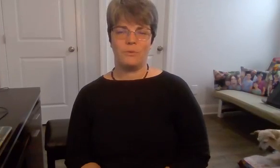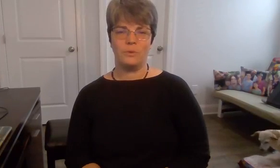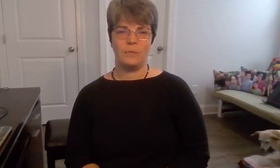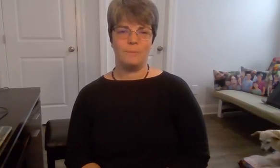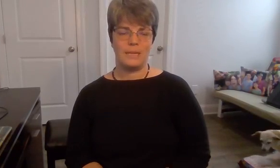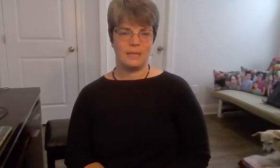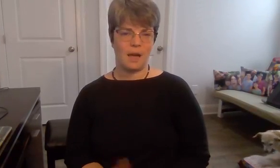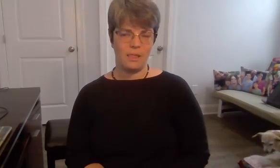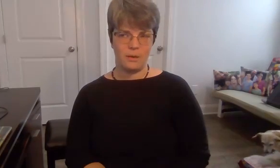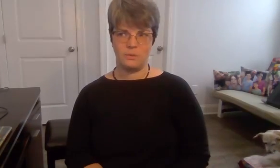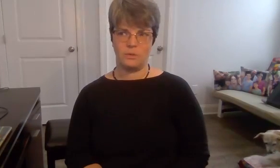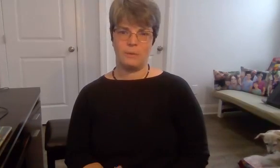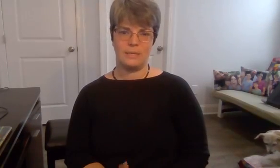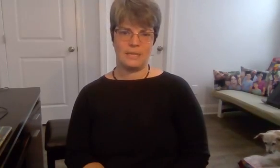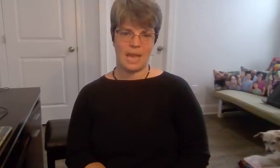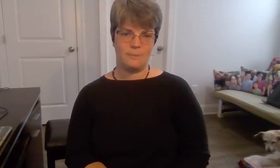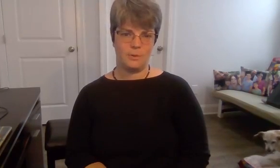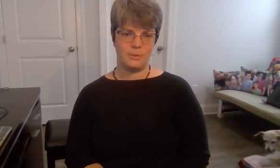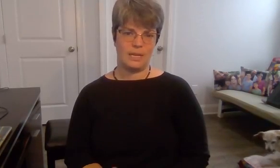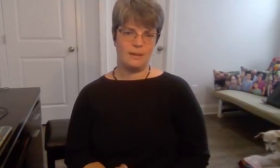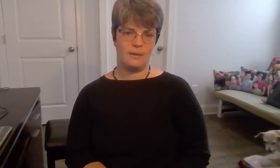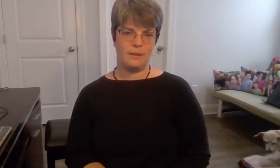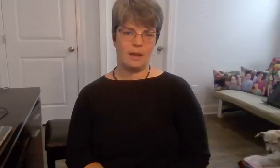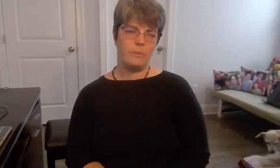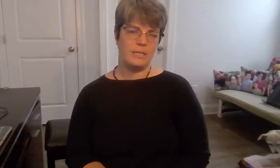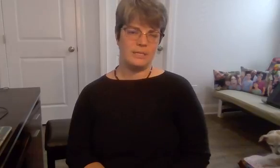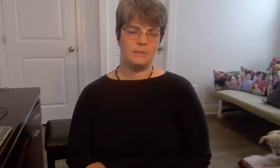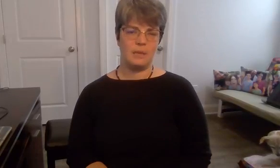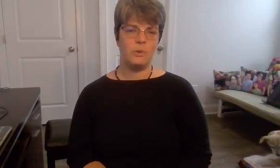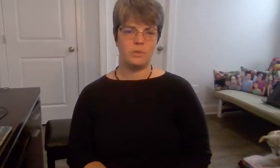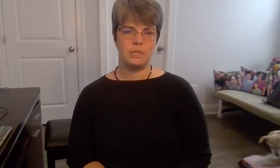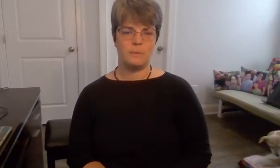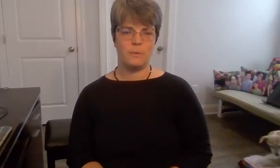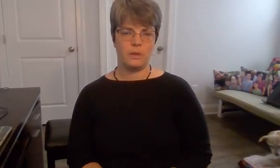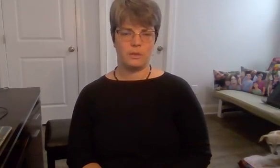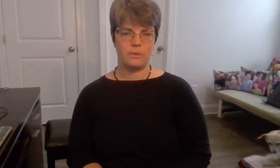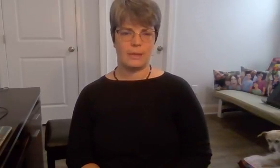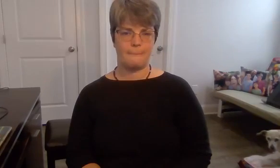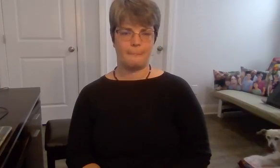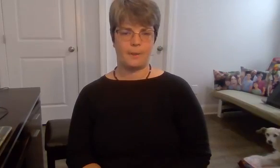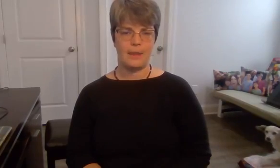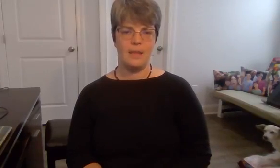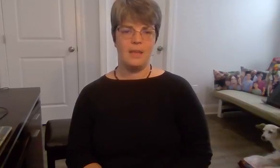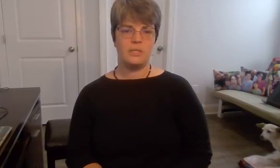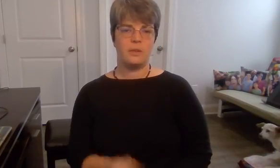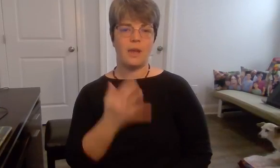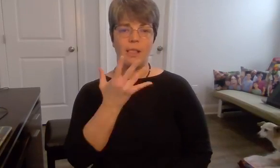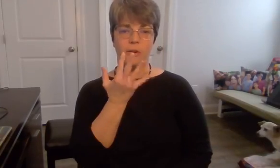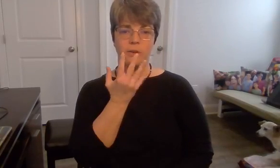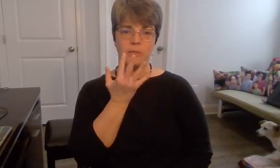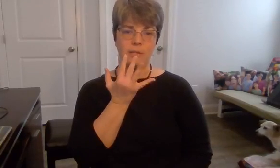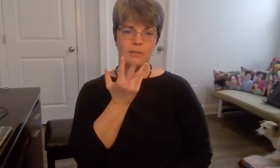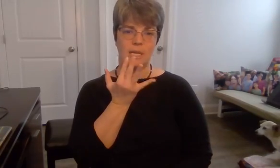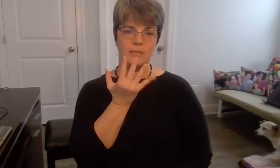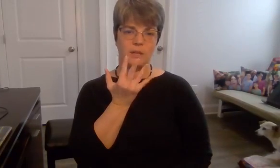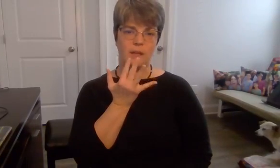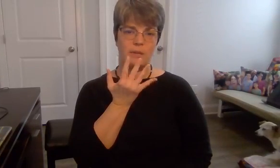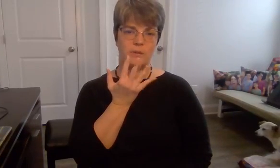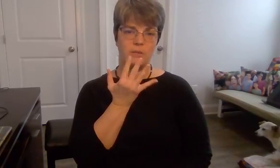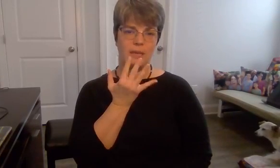some basic colors. We'll do basic animals, and we did some of the emotions, but we'll look at those again. Okay. So the colors, the signs for colors are like